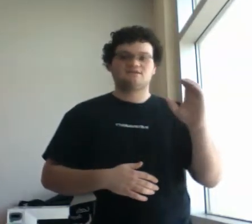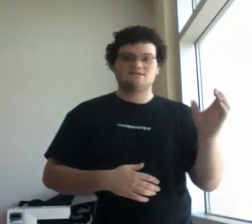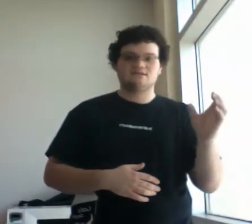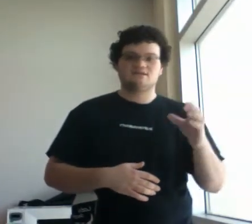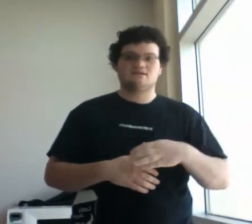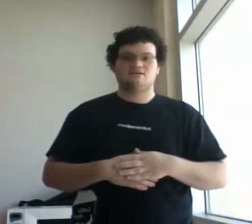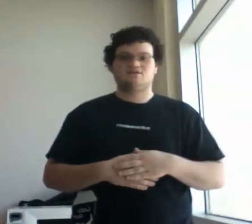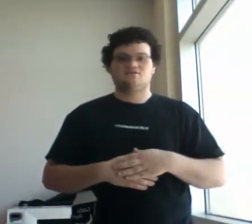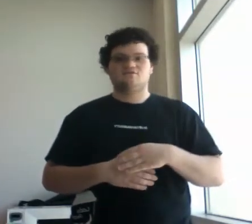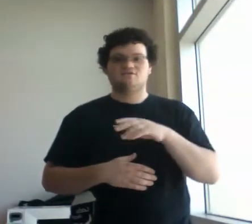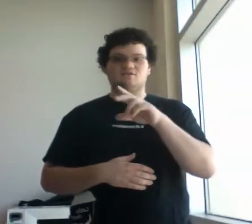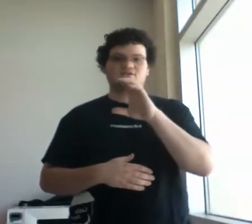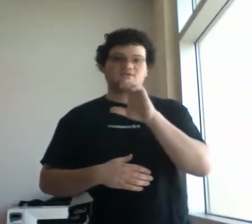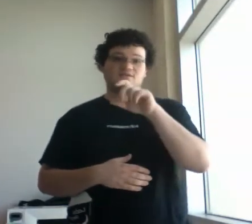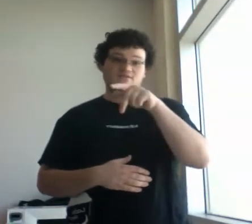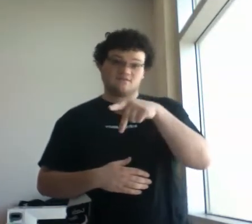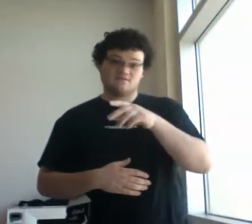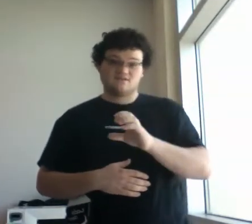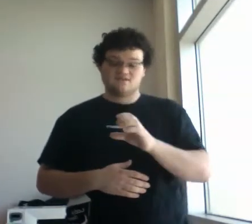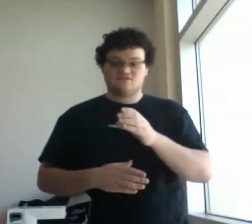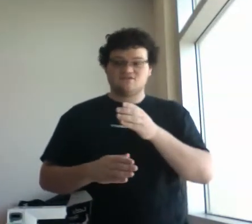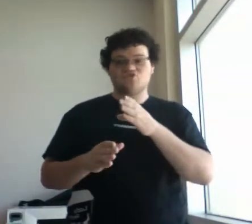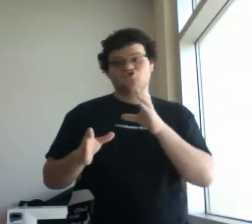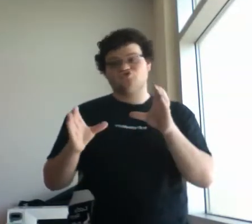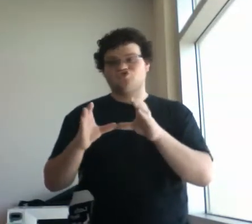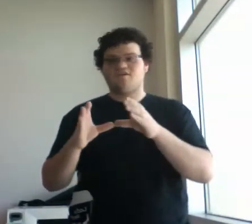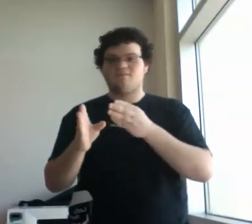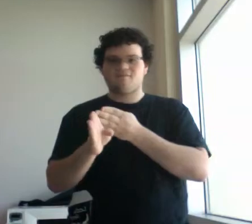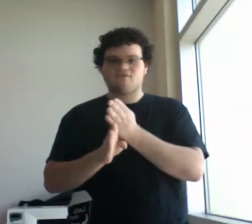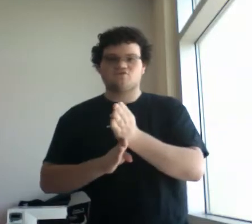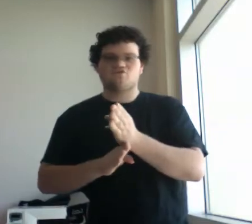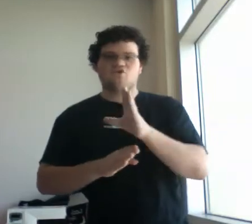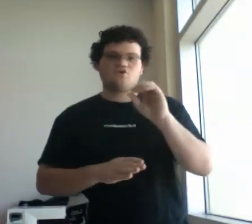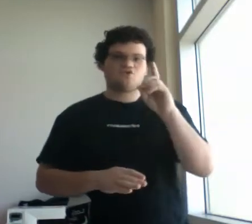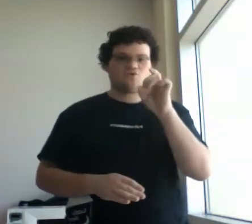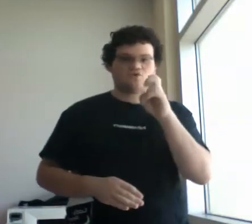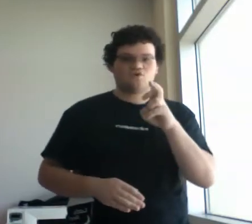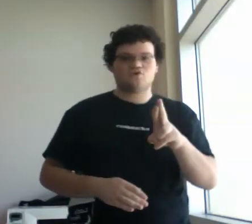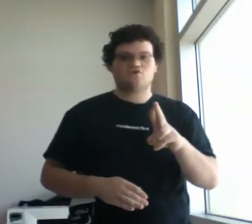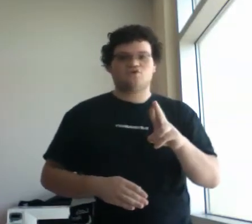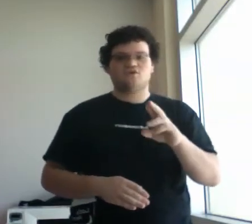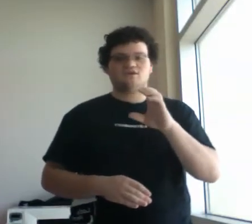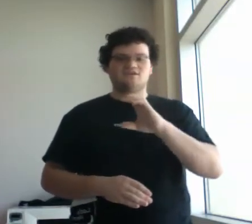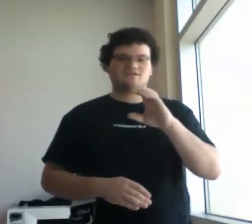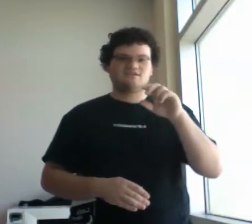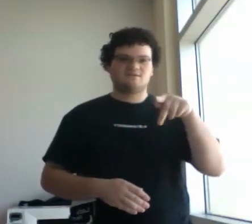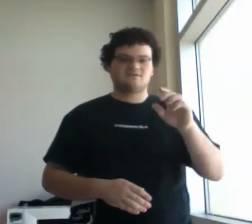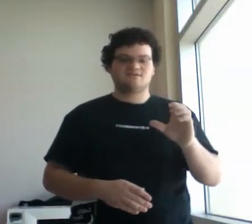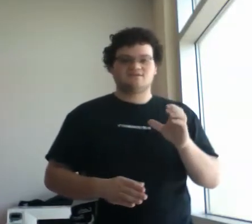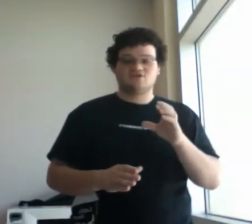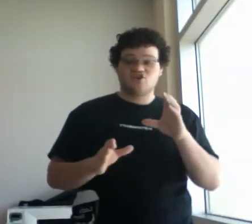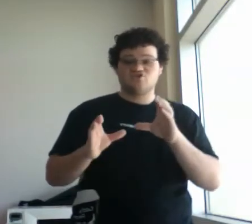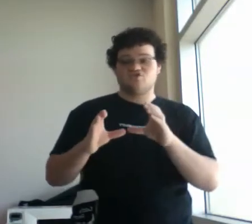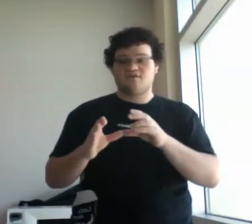Coder certification. The CPCH is the Certified Professional Coder Hospital Outpatient, and